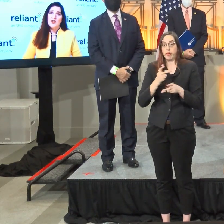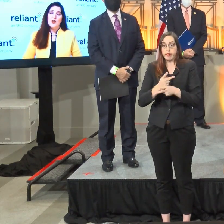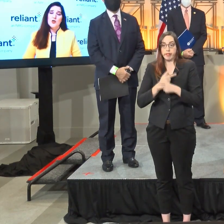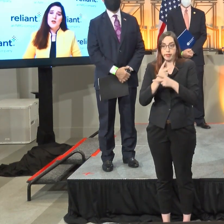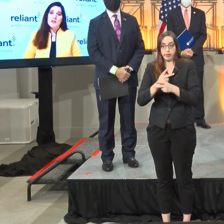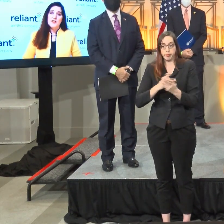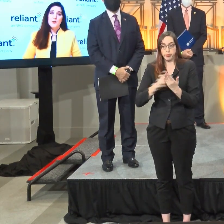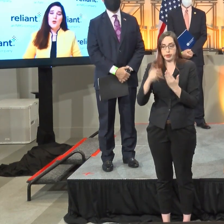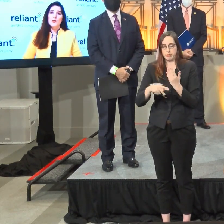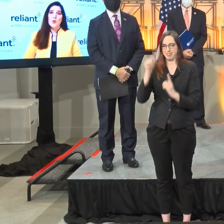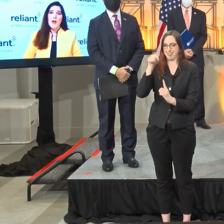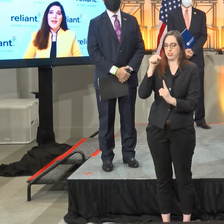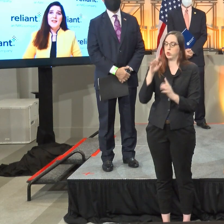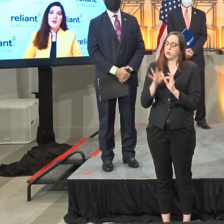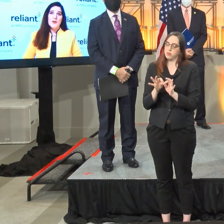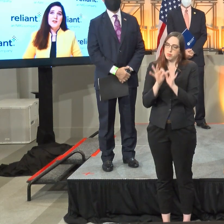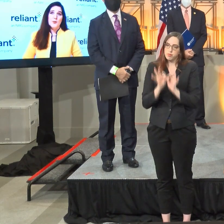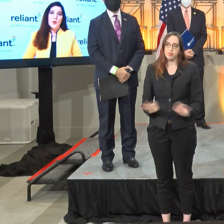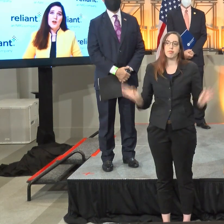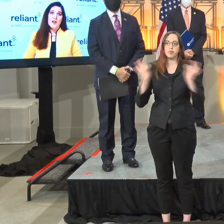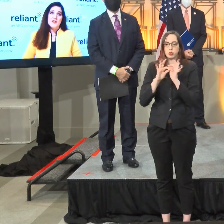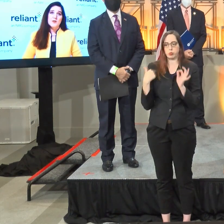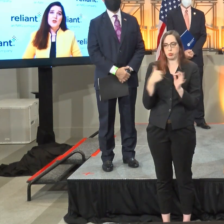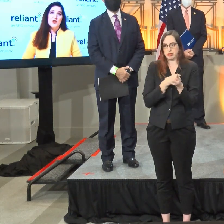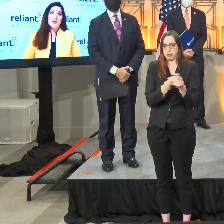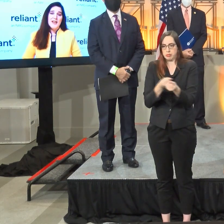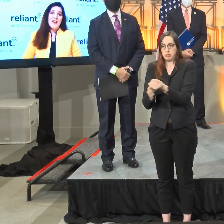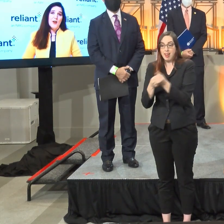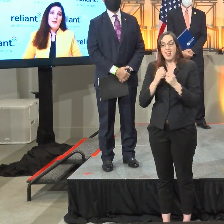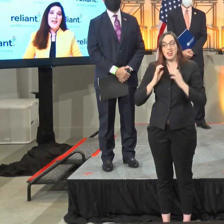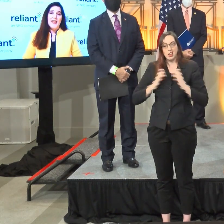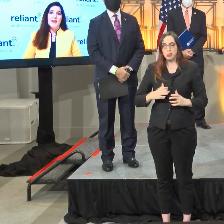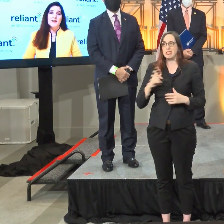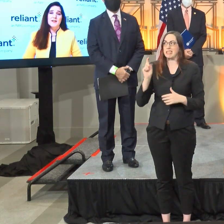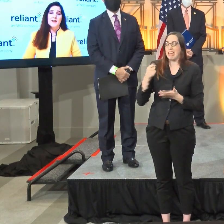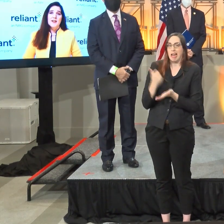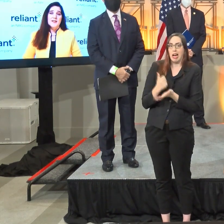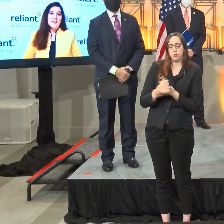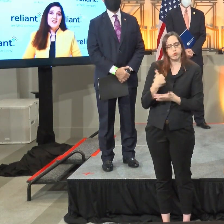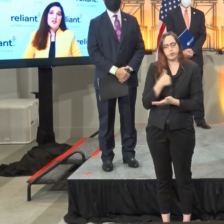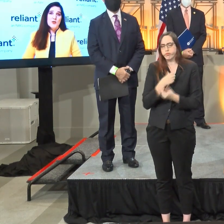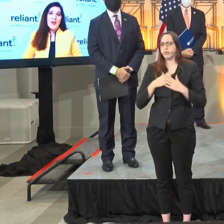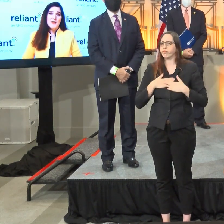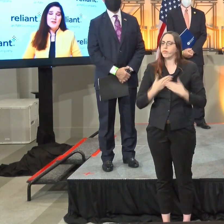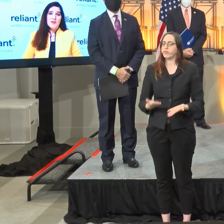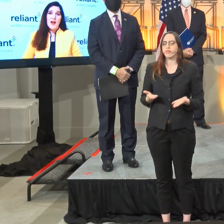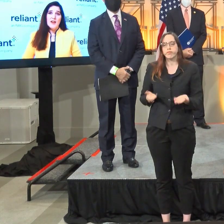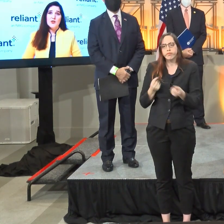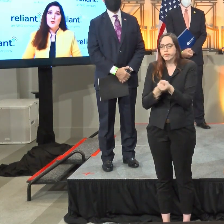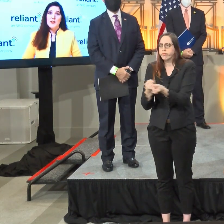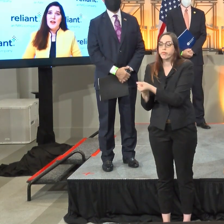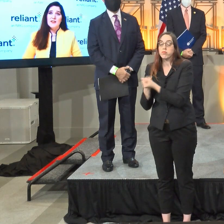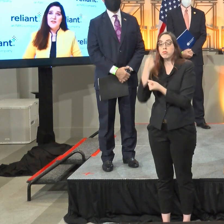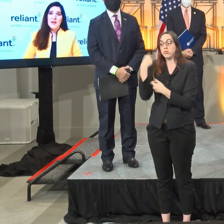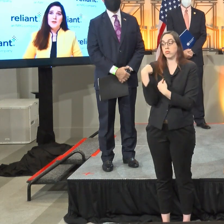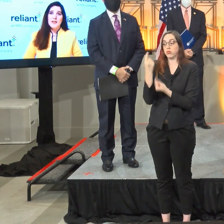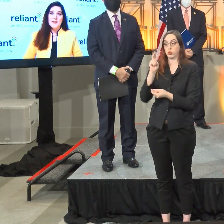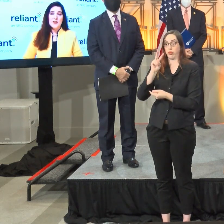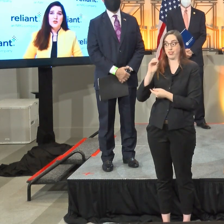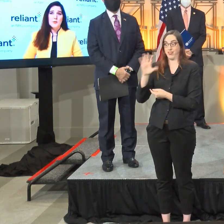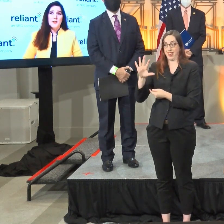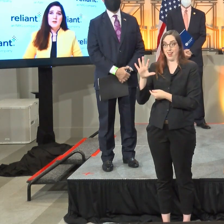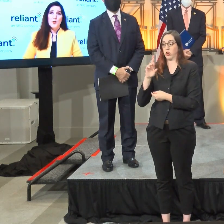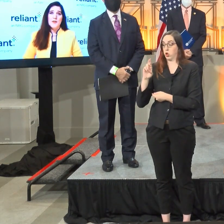another critically important way that we support customers who need a helping hand. And since 2005, the Reliant family